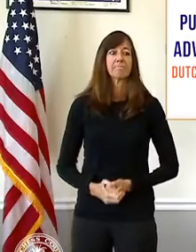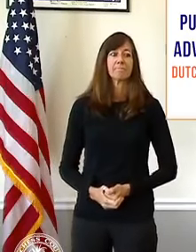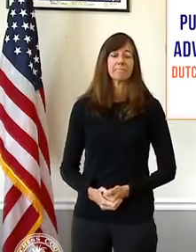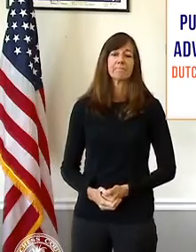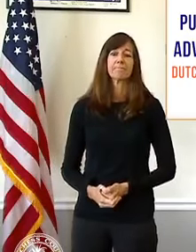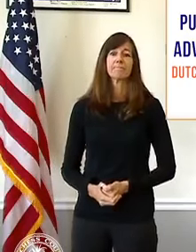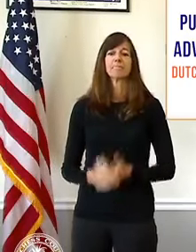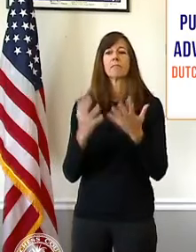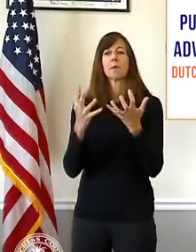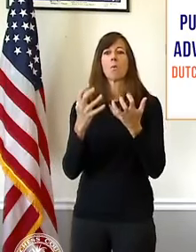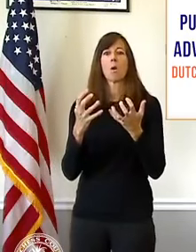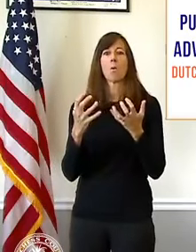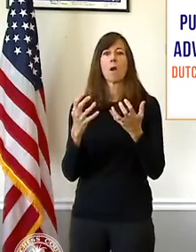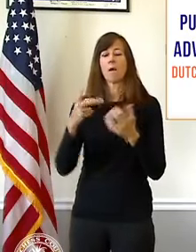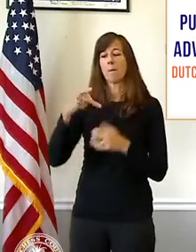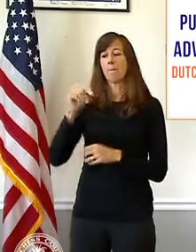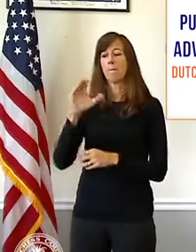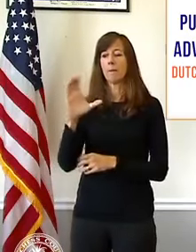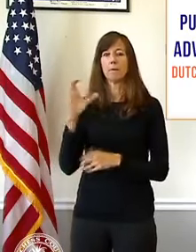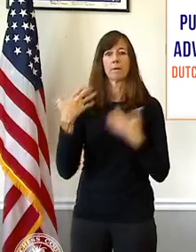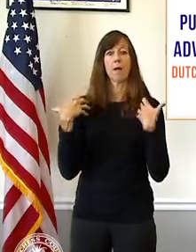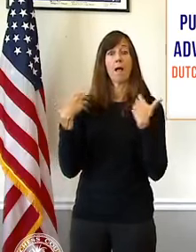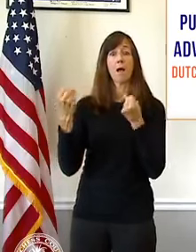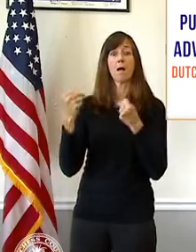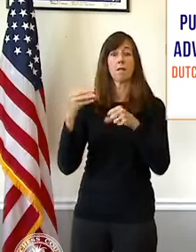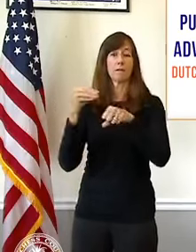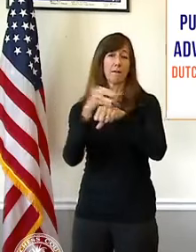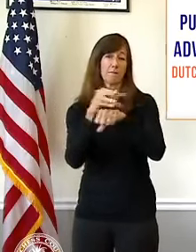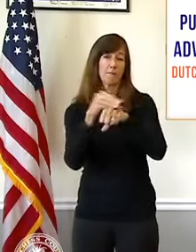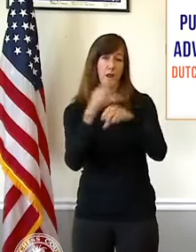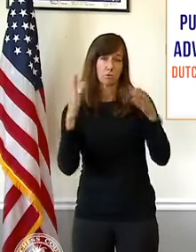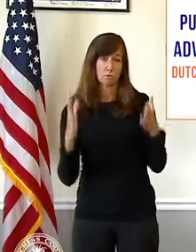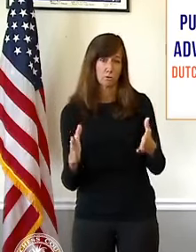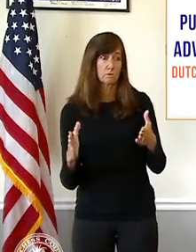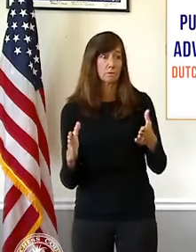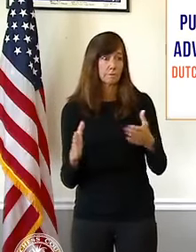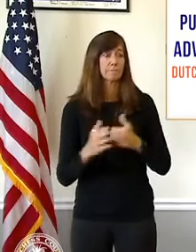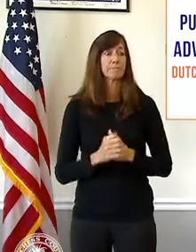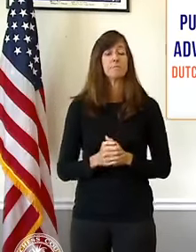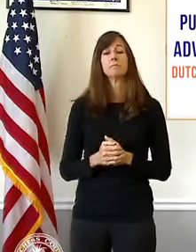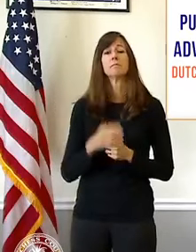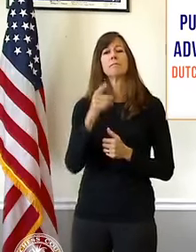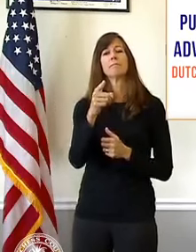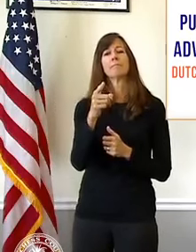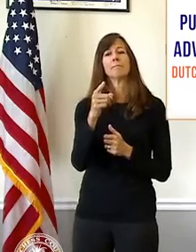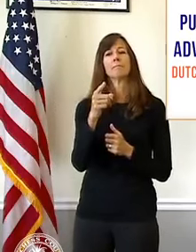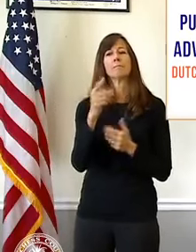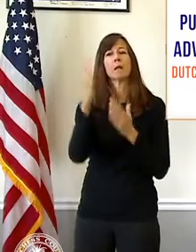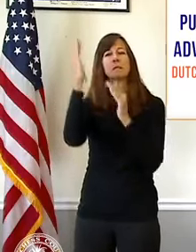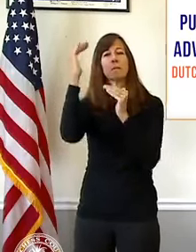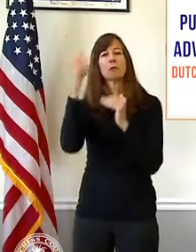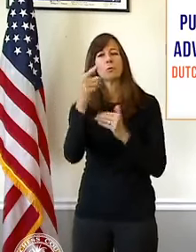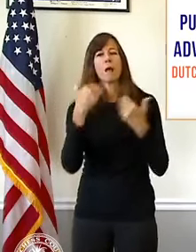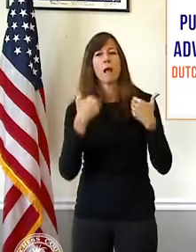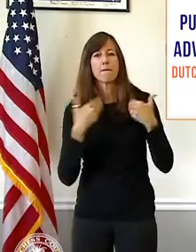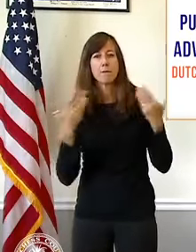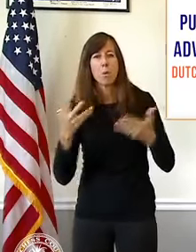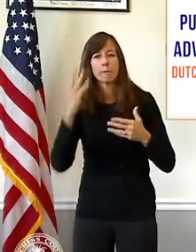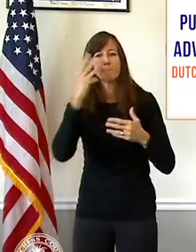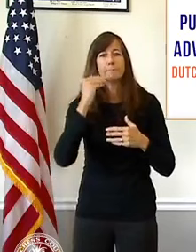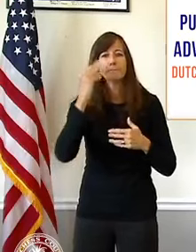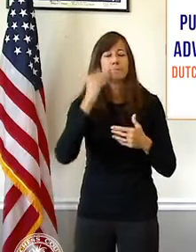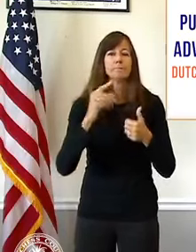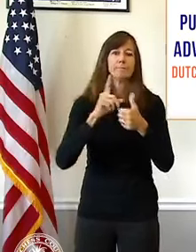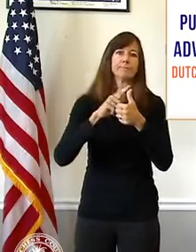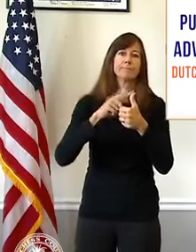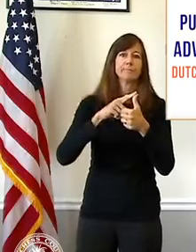We're looking for public health advisors. You are expected to have some education and experience in nursing,